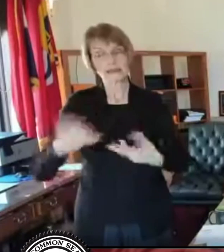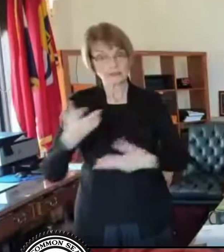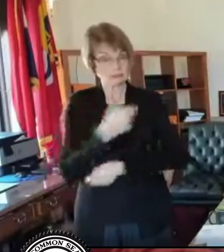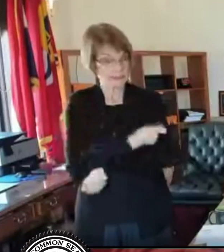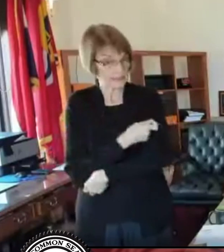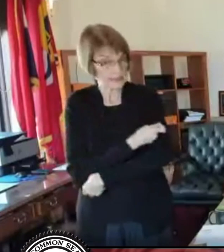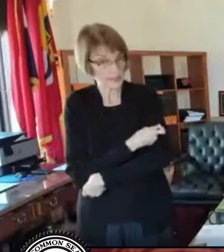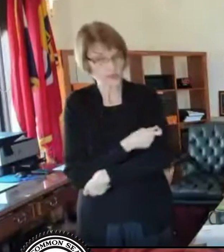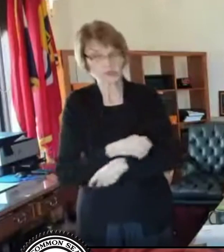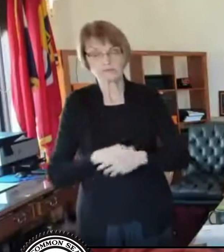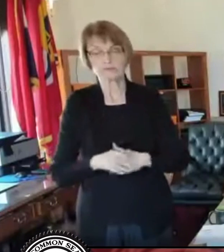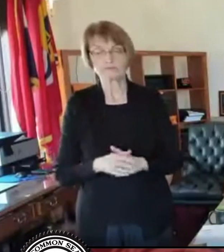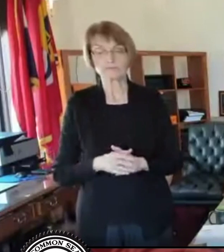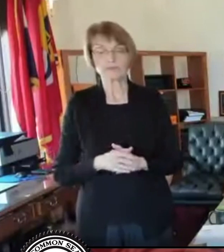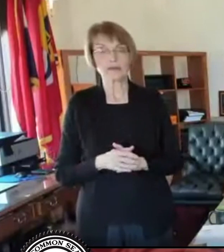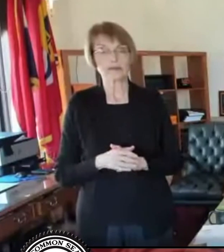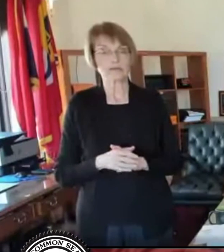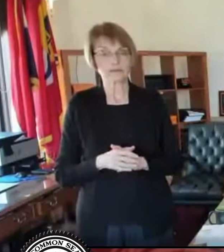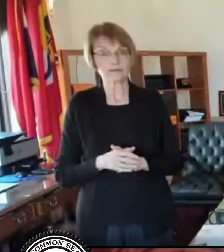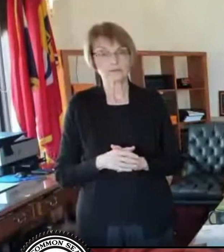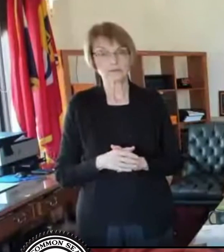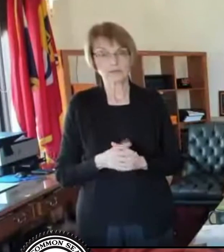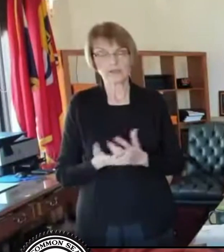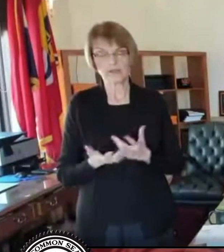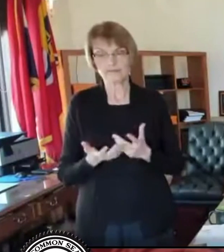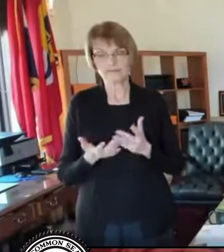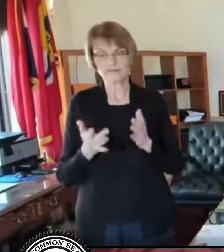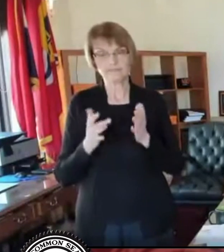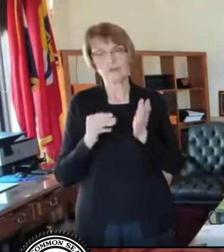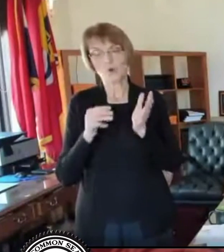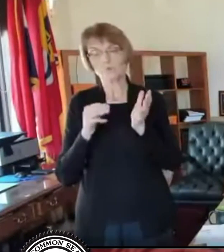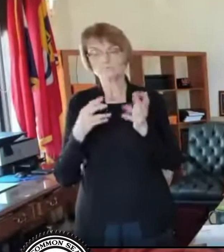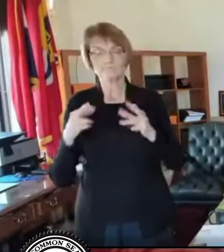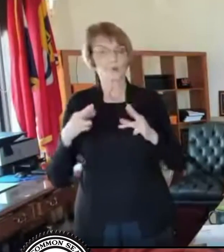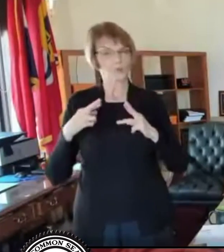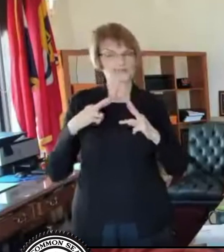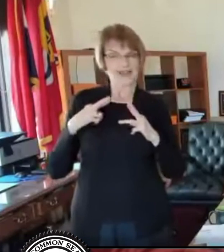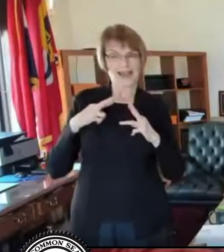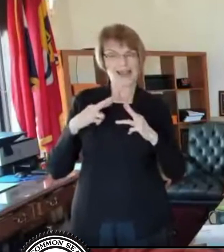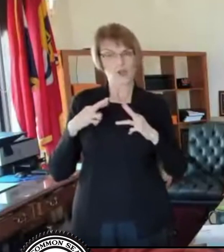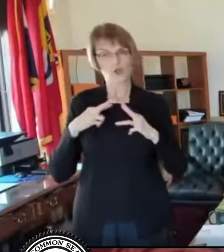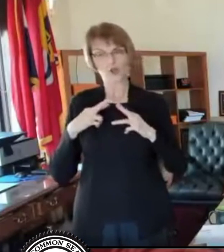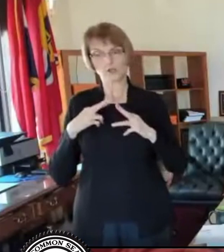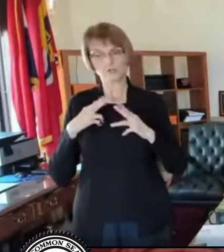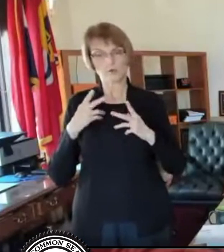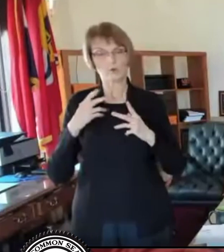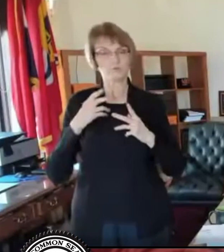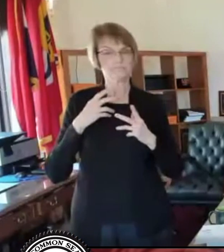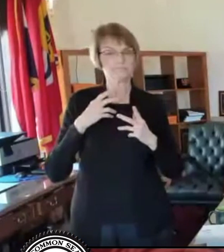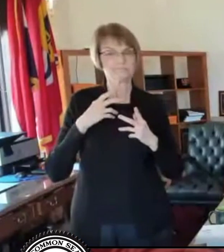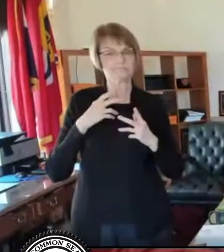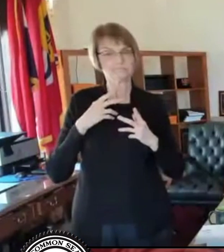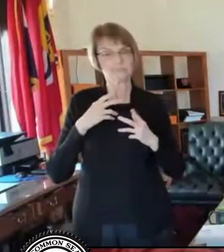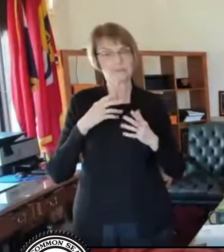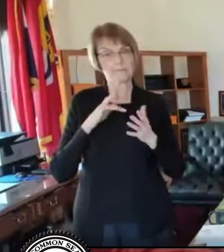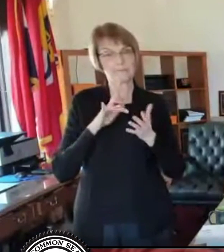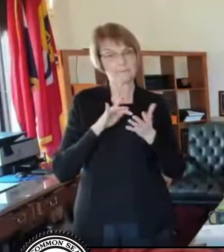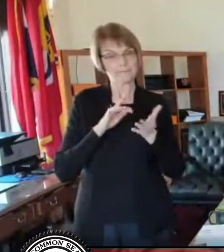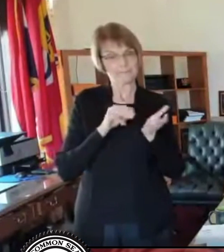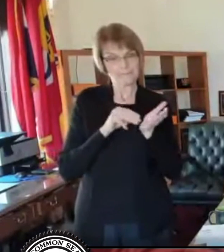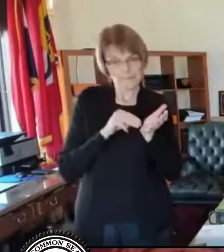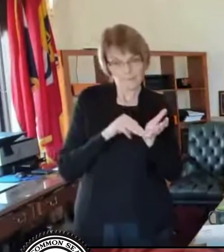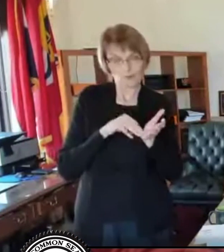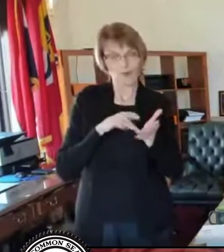vaccinations. We have a medical corps, retired or folks in the medical field that have time and are willing to